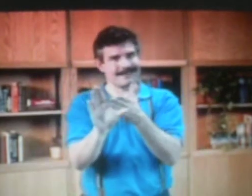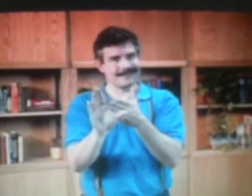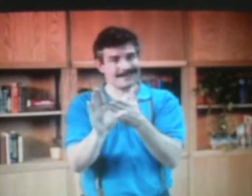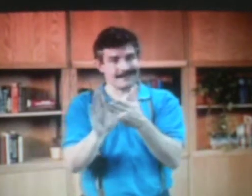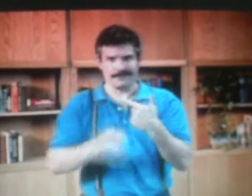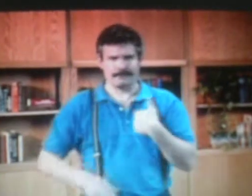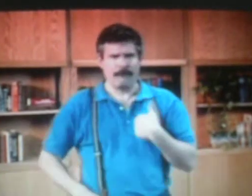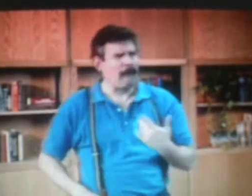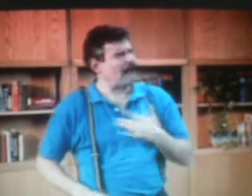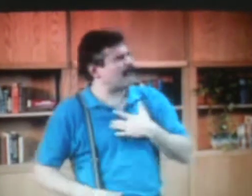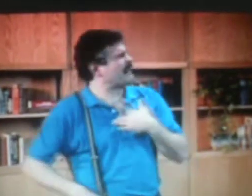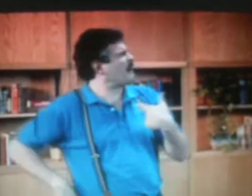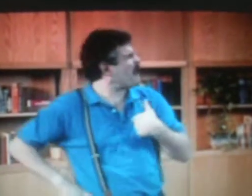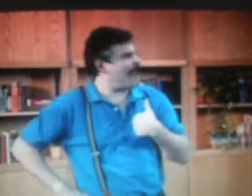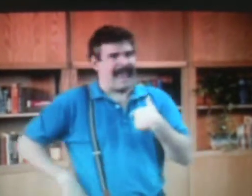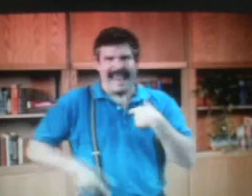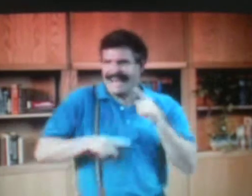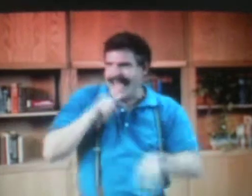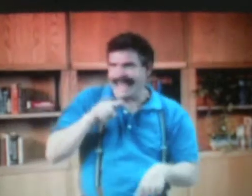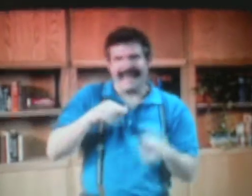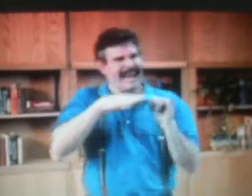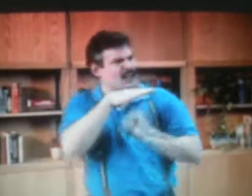So before I took the courses, I introduced myself.